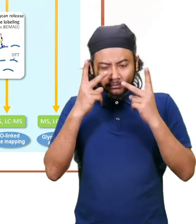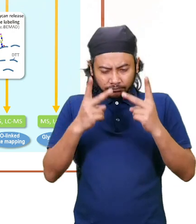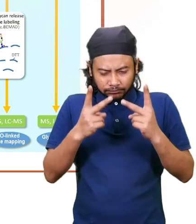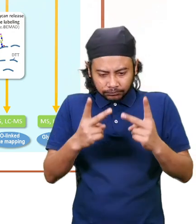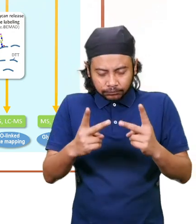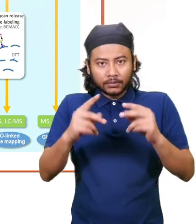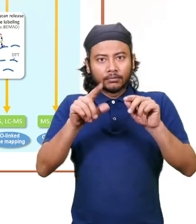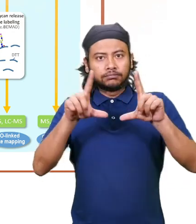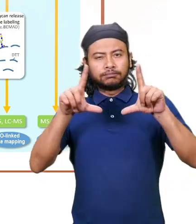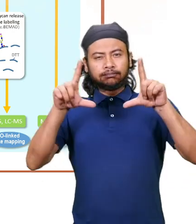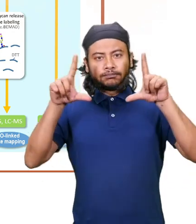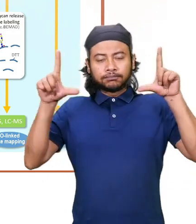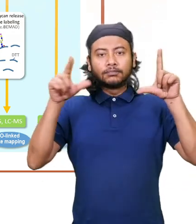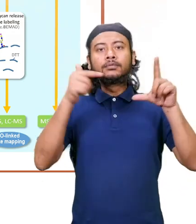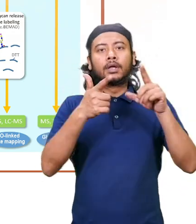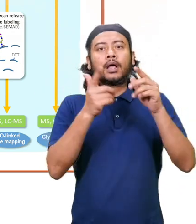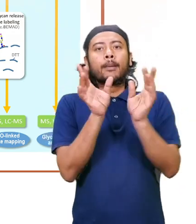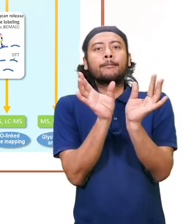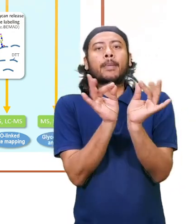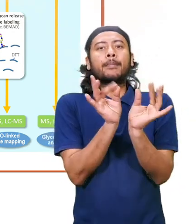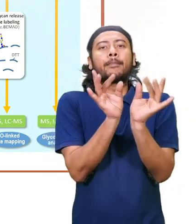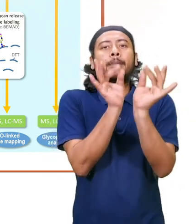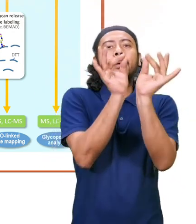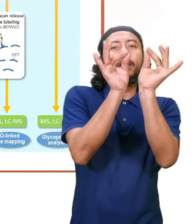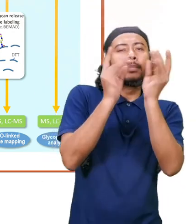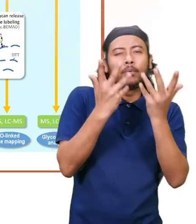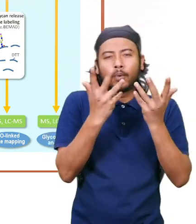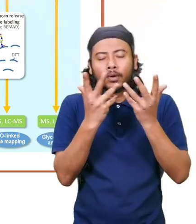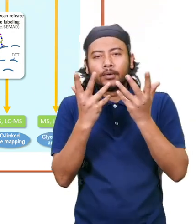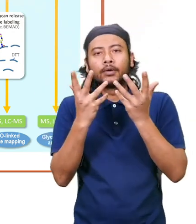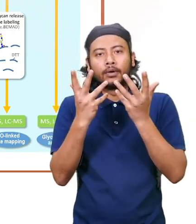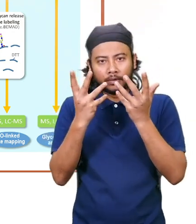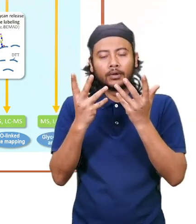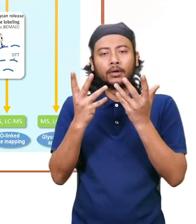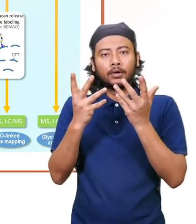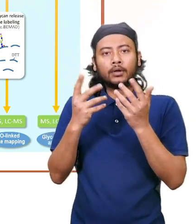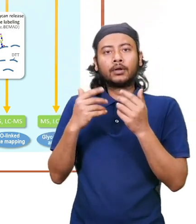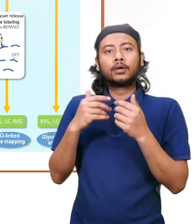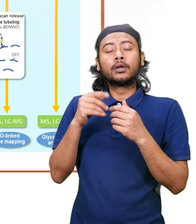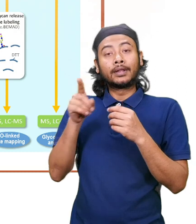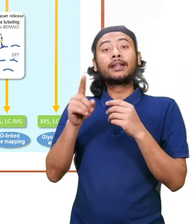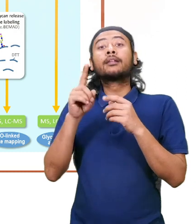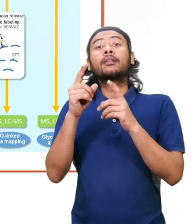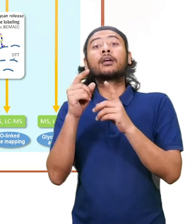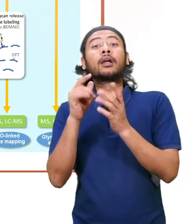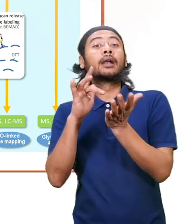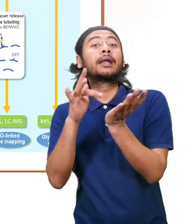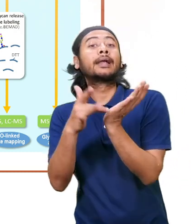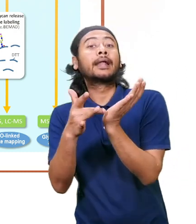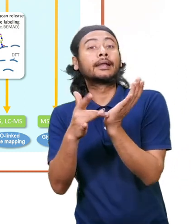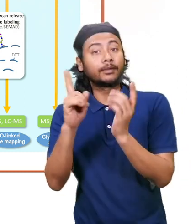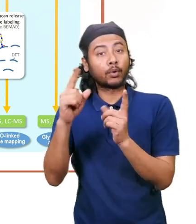these glycans are later derivatized, as I will show later in another slide.